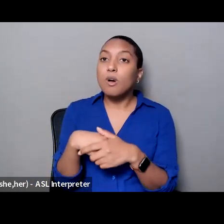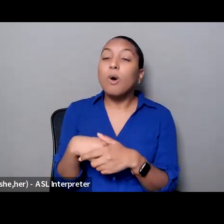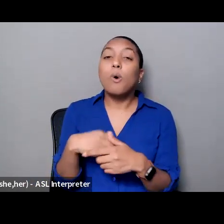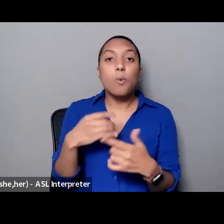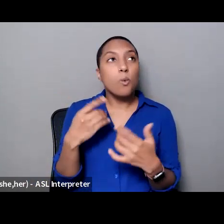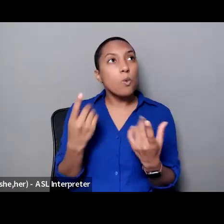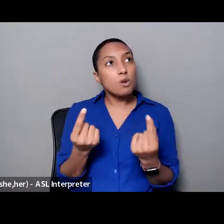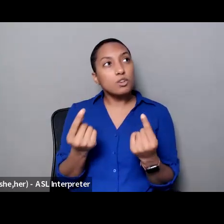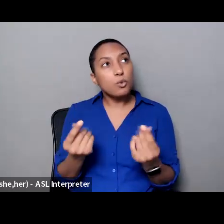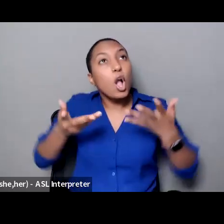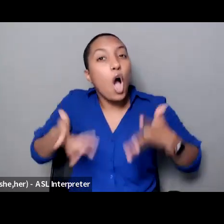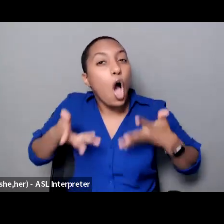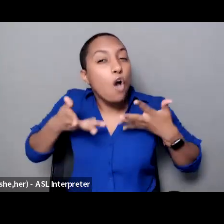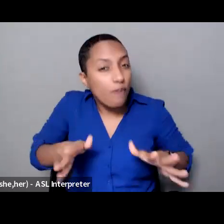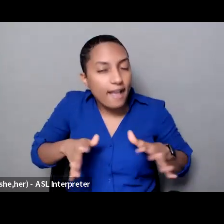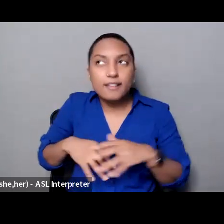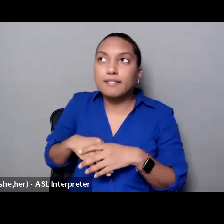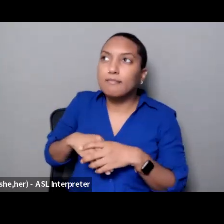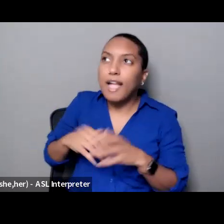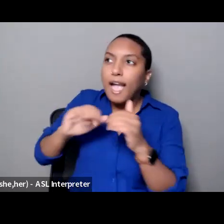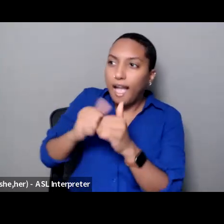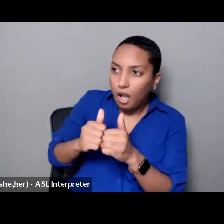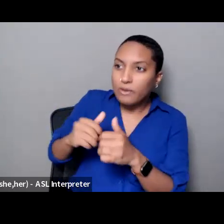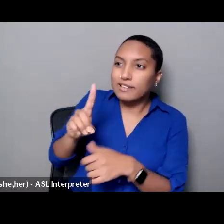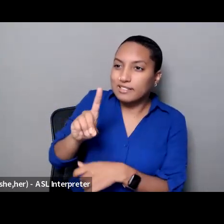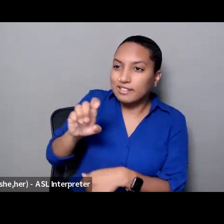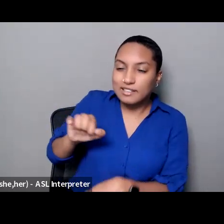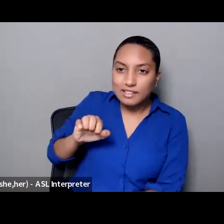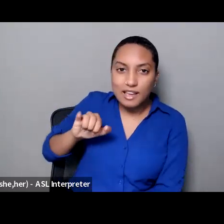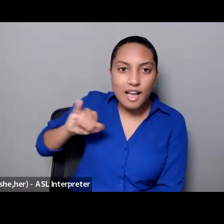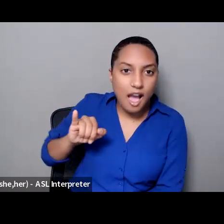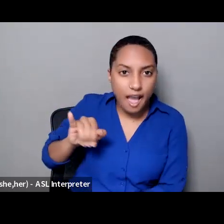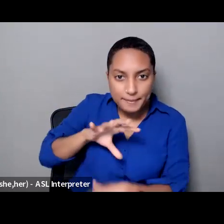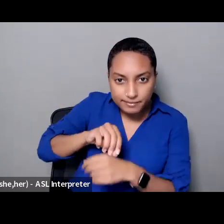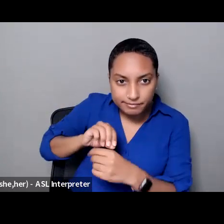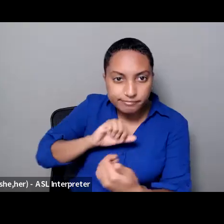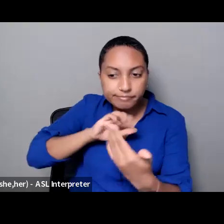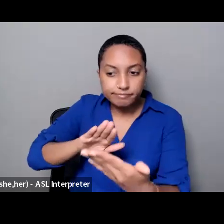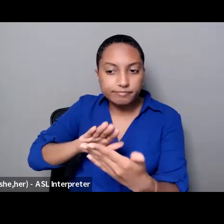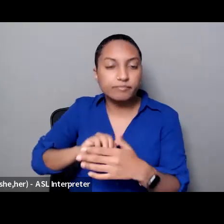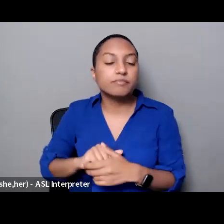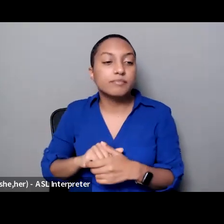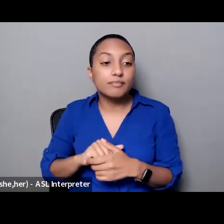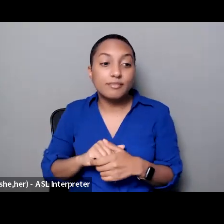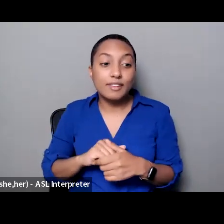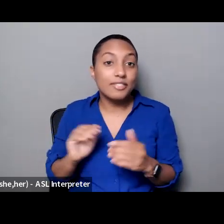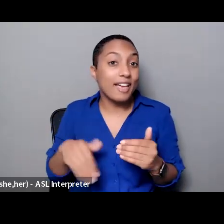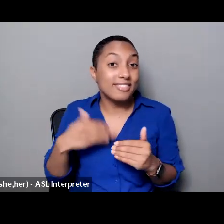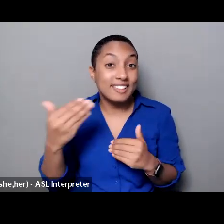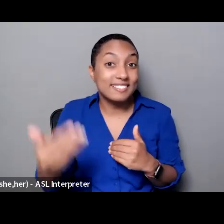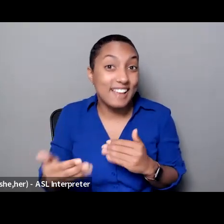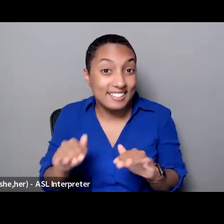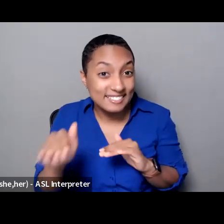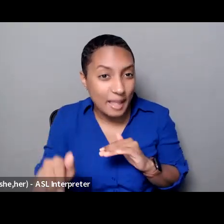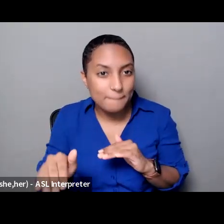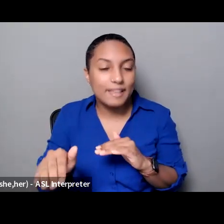how DE&I can address that, then the next step is really the execution and the implementation. And